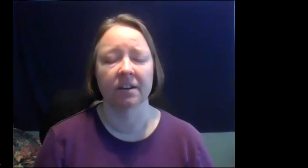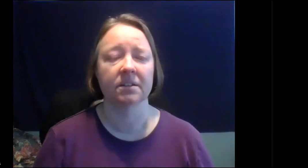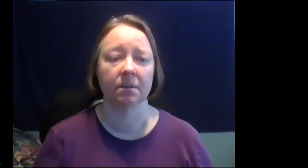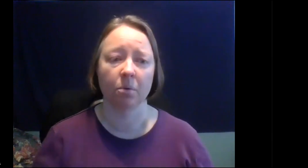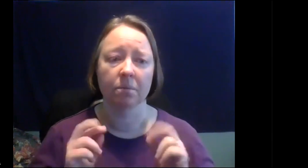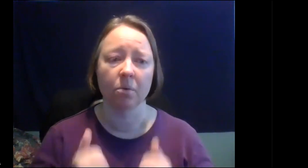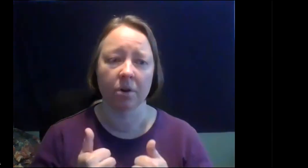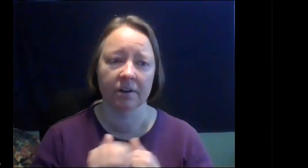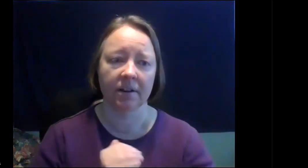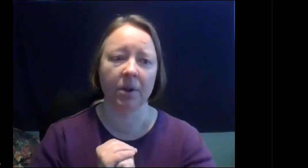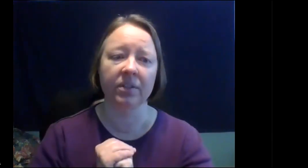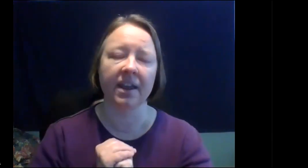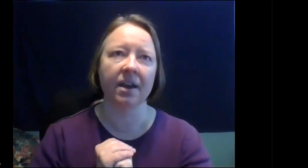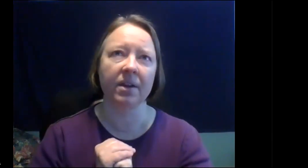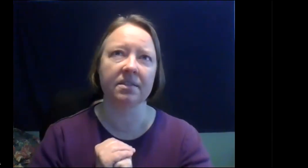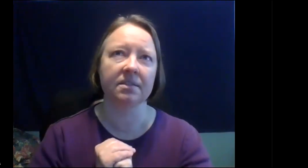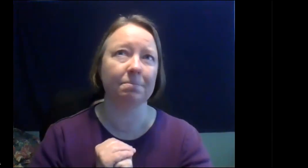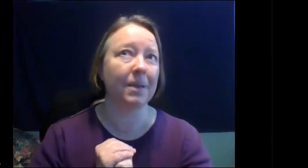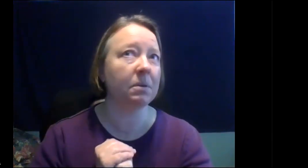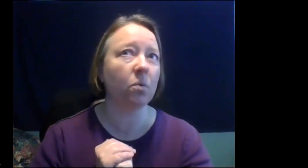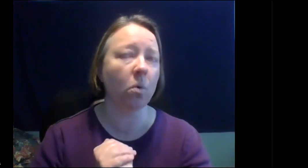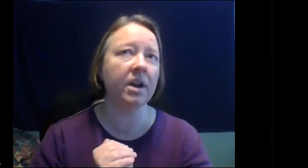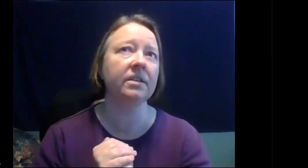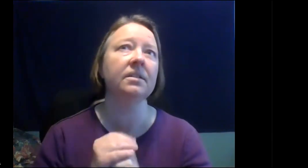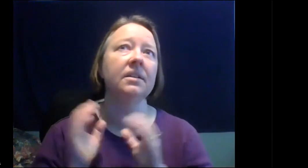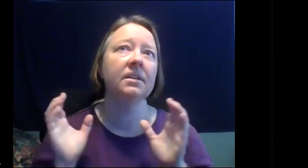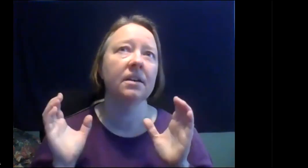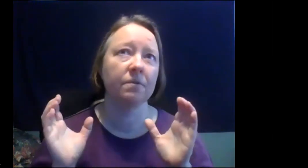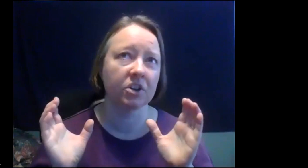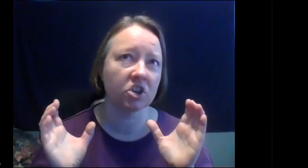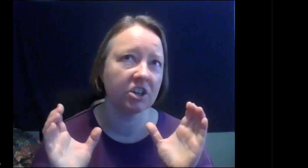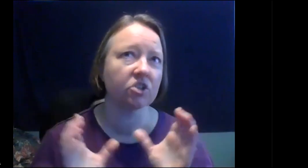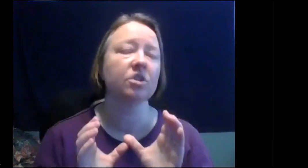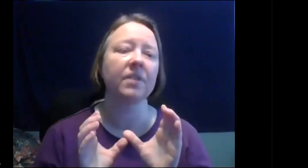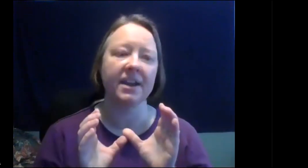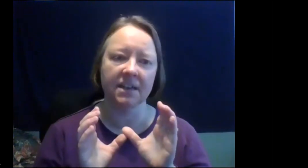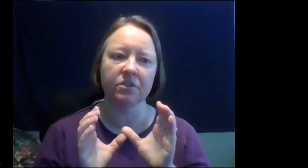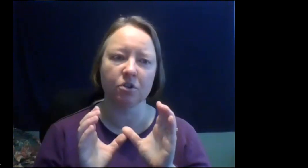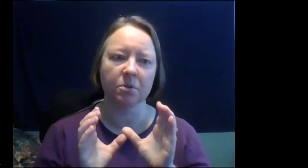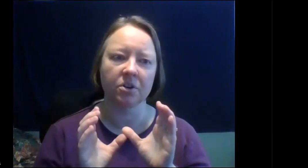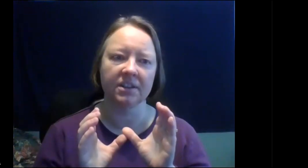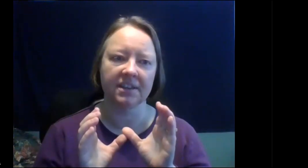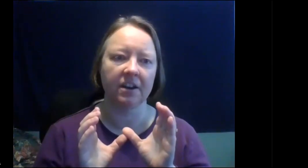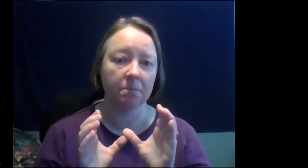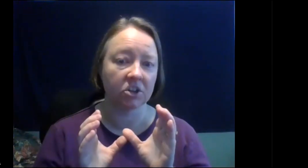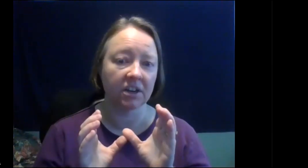and more, we only have maybe one officially certified deaf interpreter in the state of